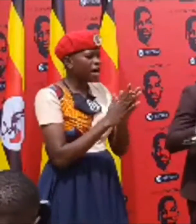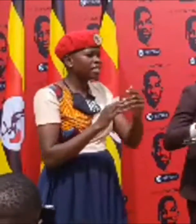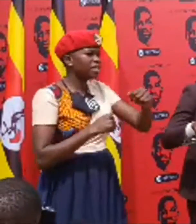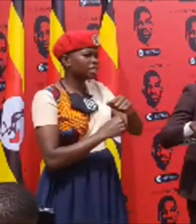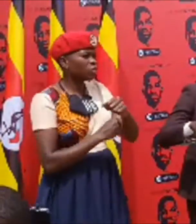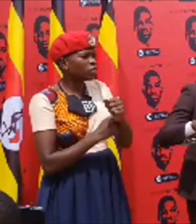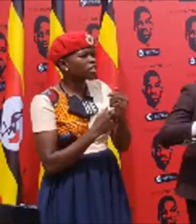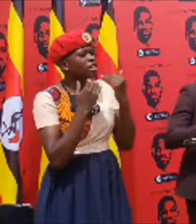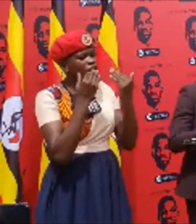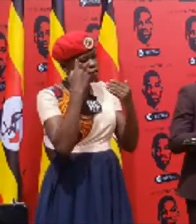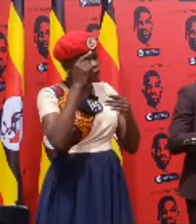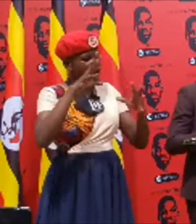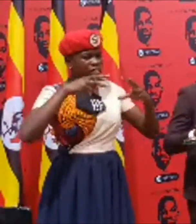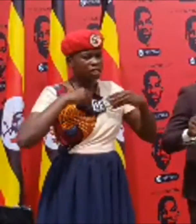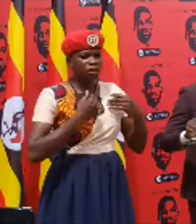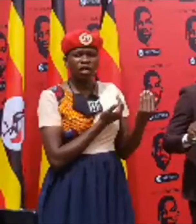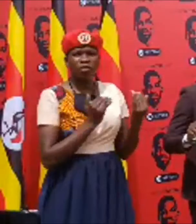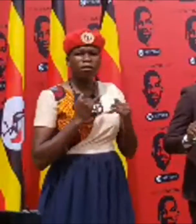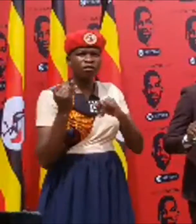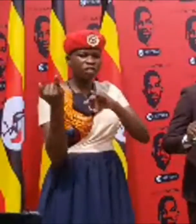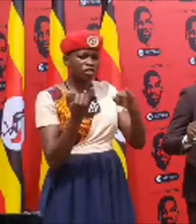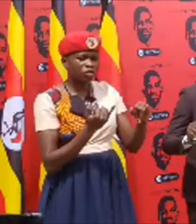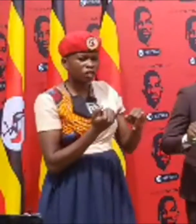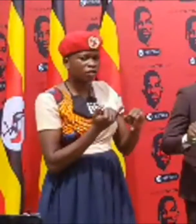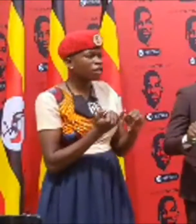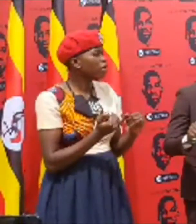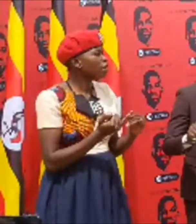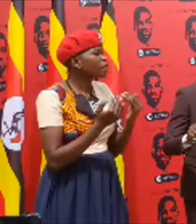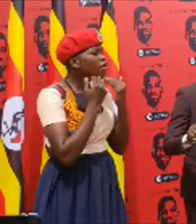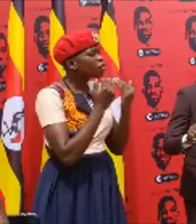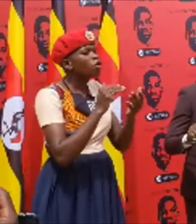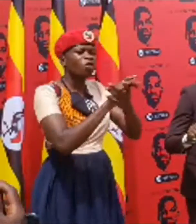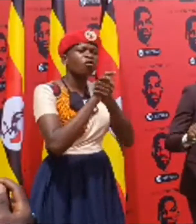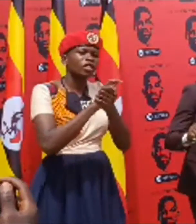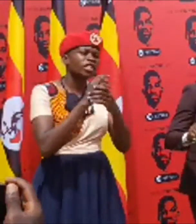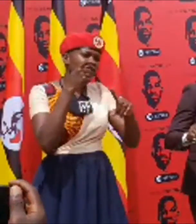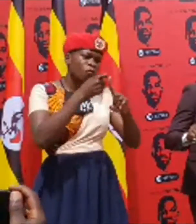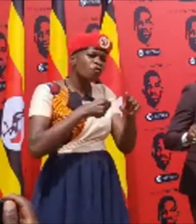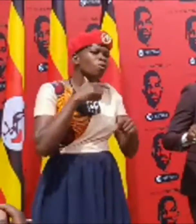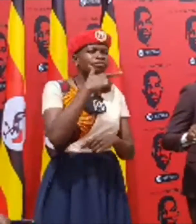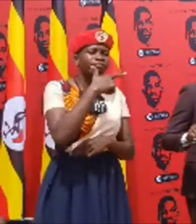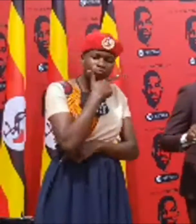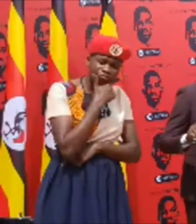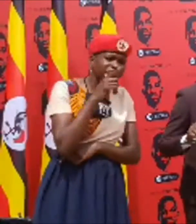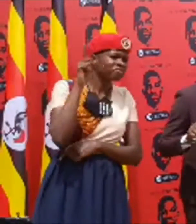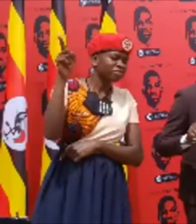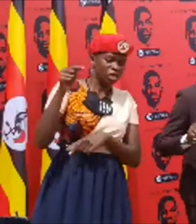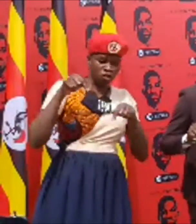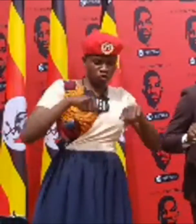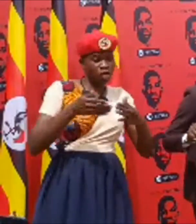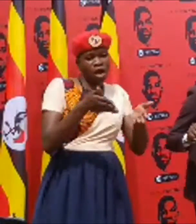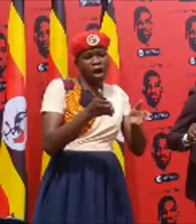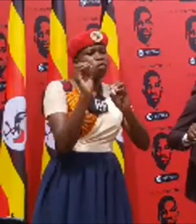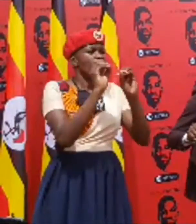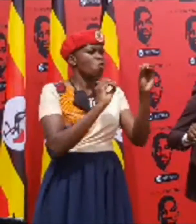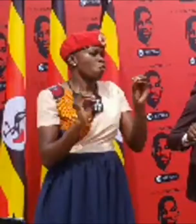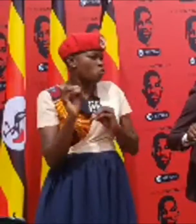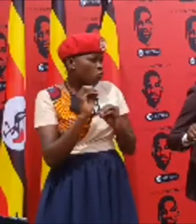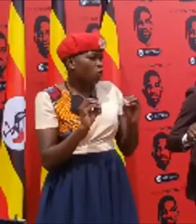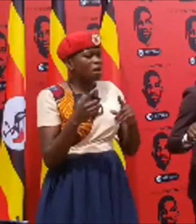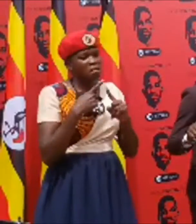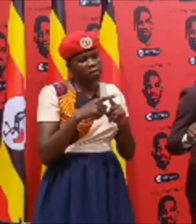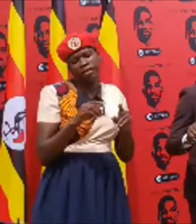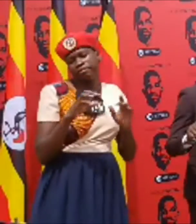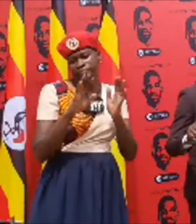coming to. Greetings from our team leader, Honorable Ssentamu. He's not here with us this morning, but that's all